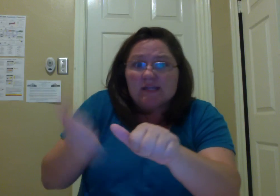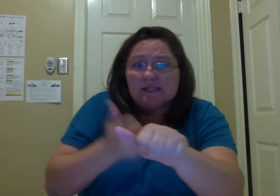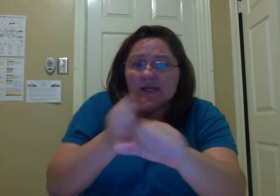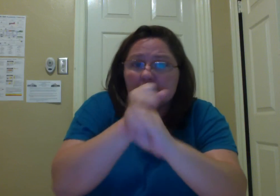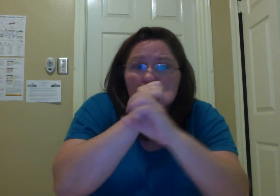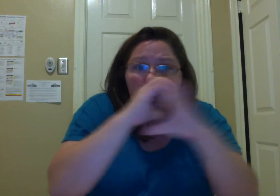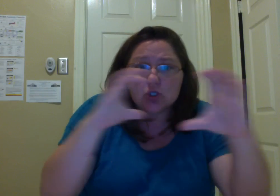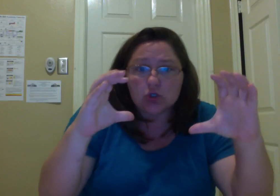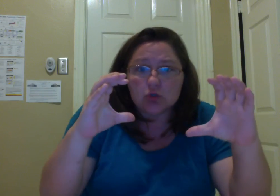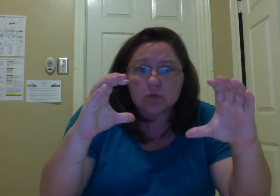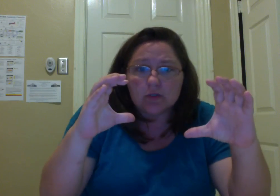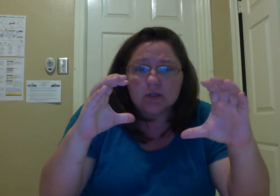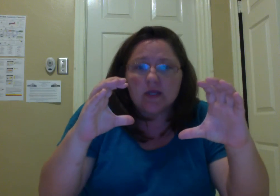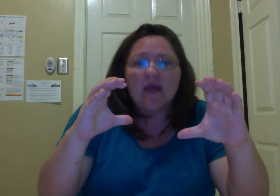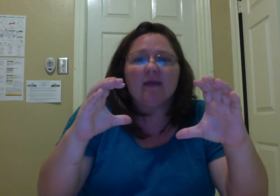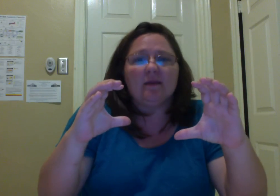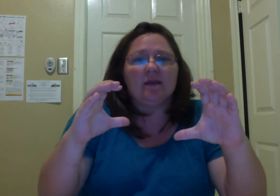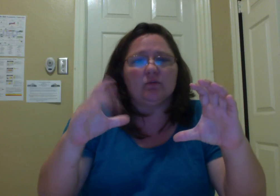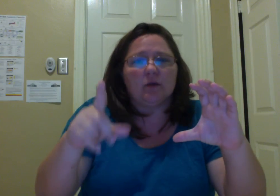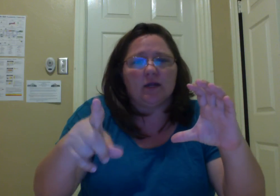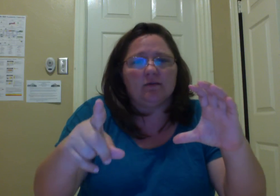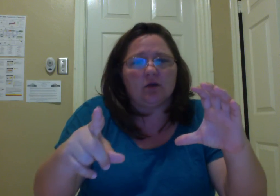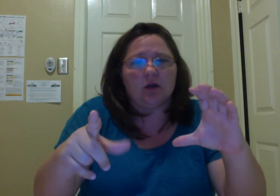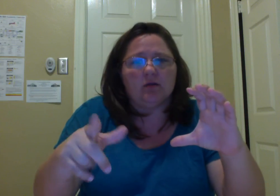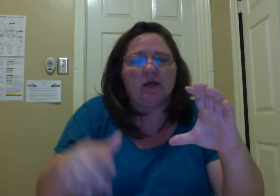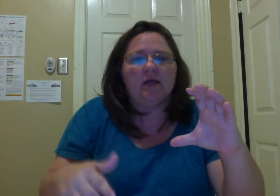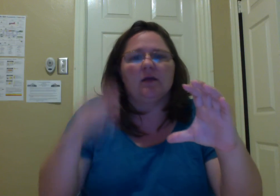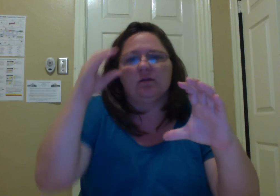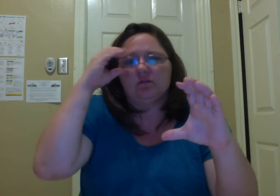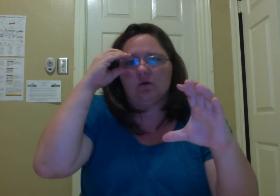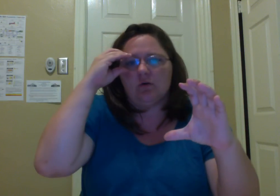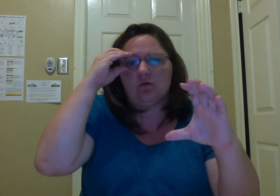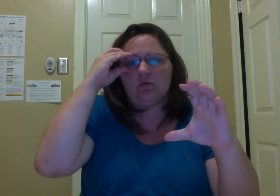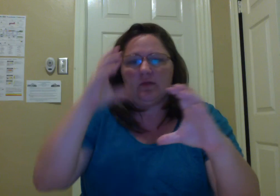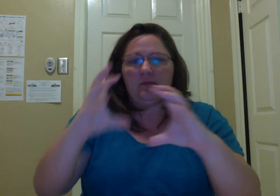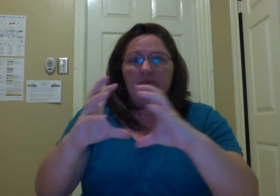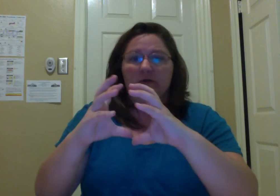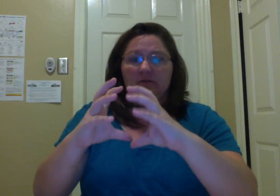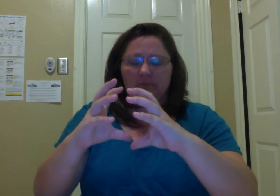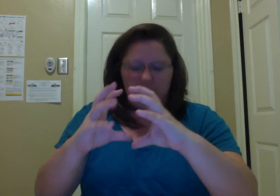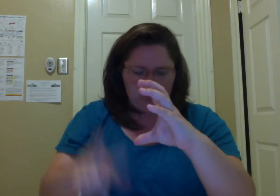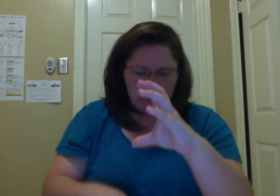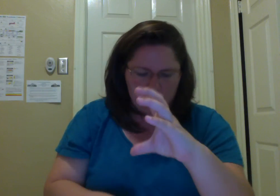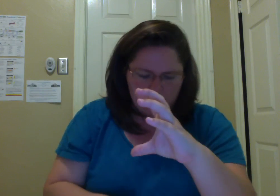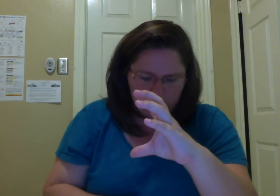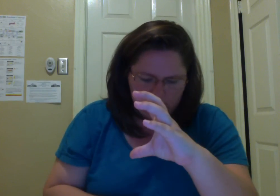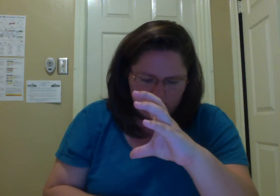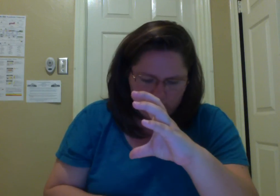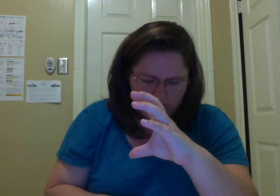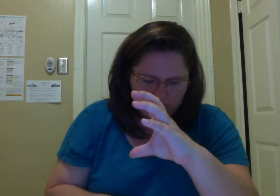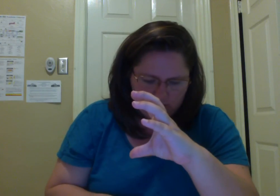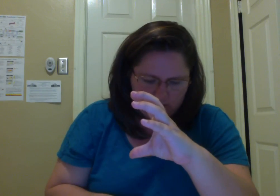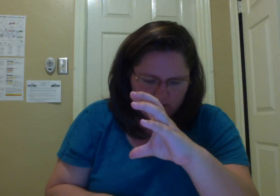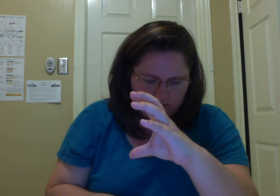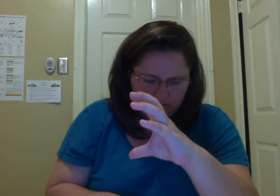chasing the balloon, and then here's where it gets hard, okay? So there's the balloon. He's